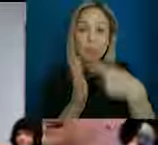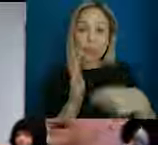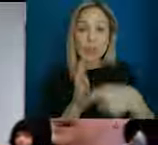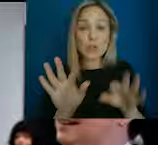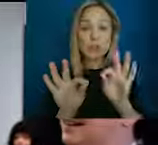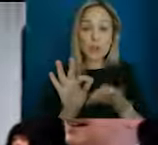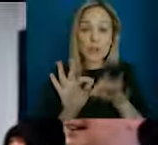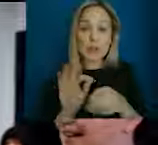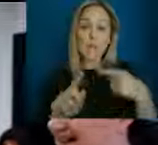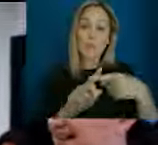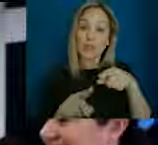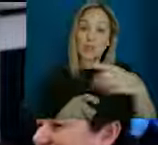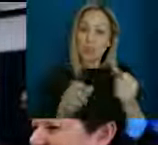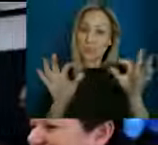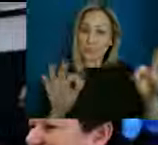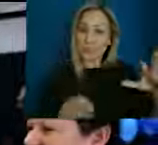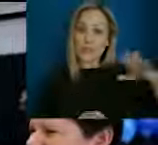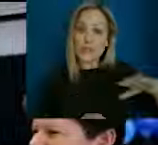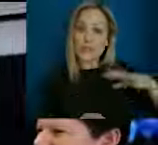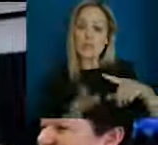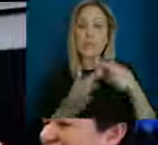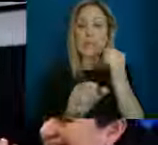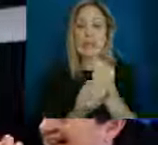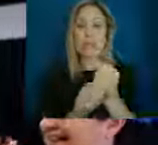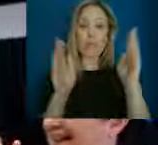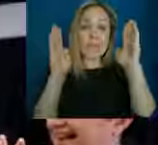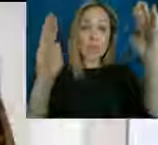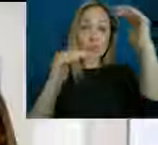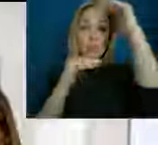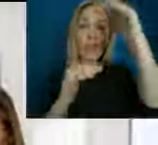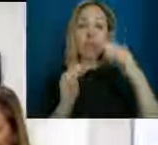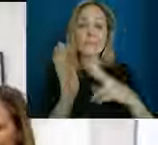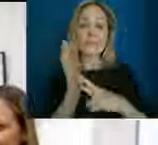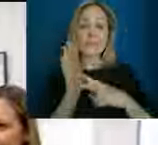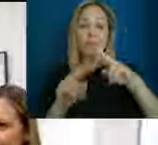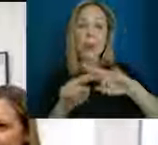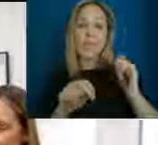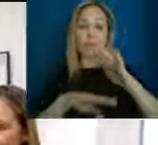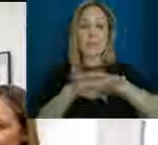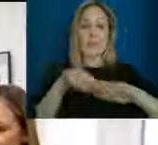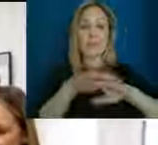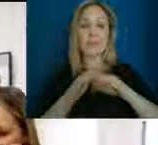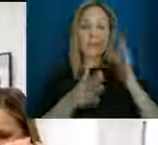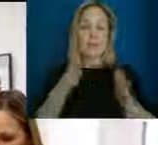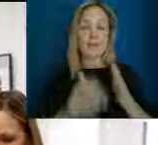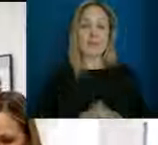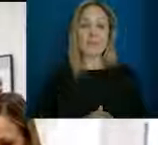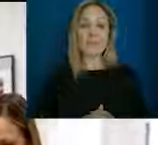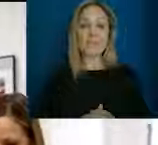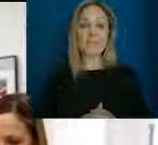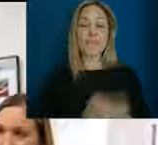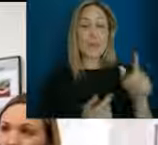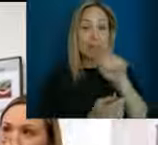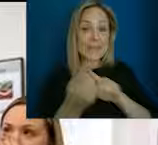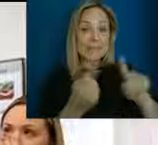requirements, for example, visual frame or tactile signing. For planning meetings where discussions may last more than